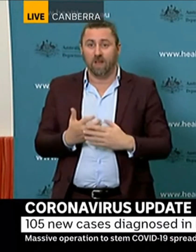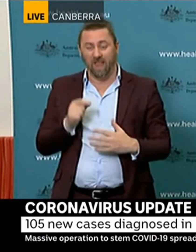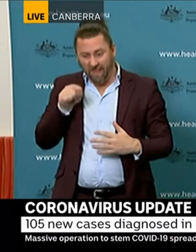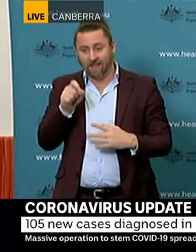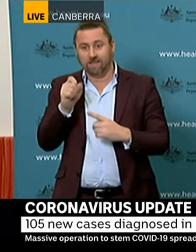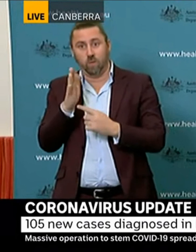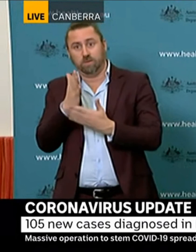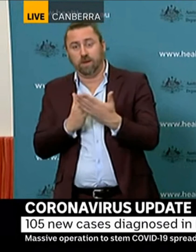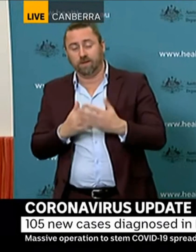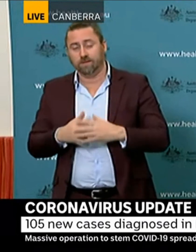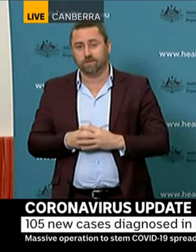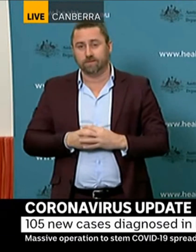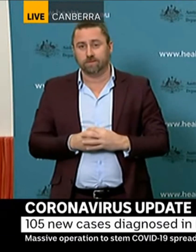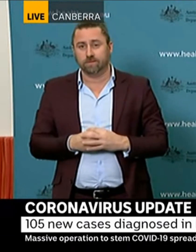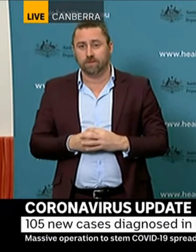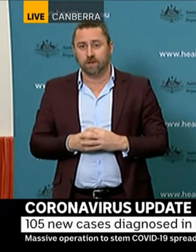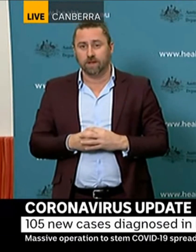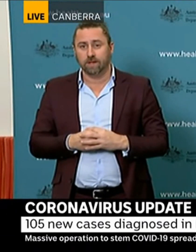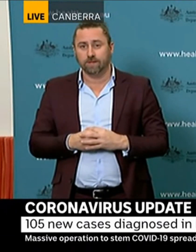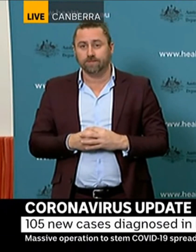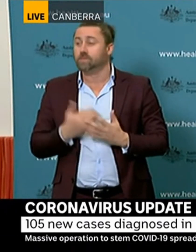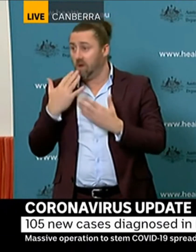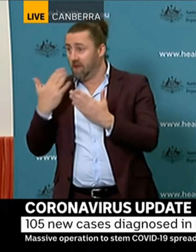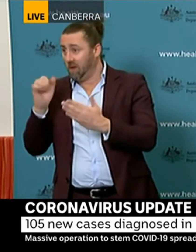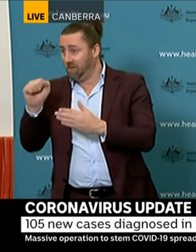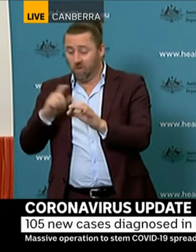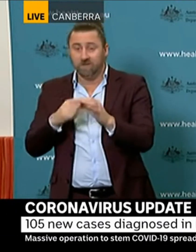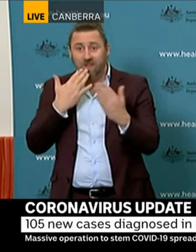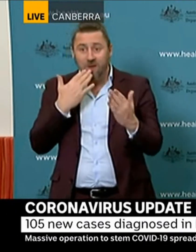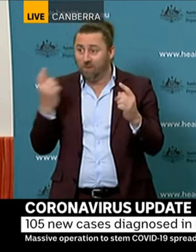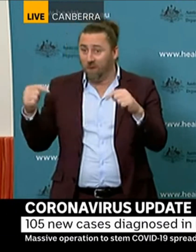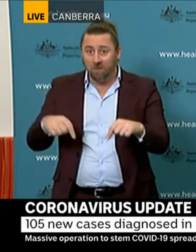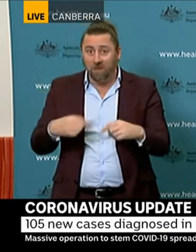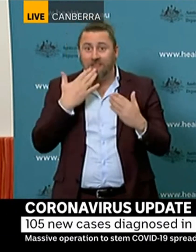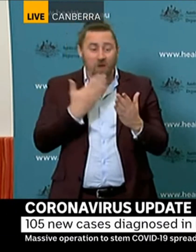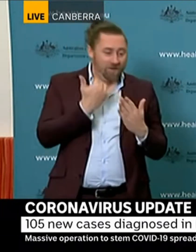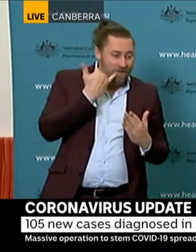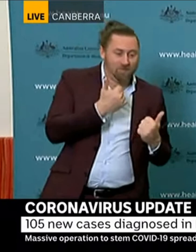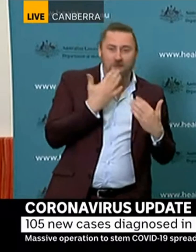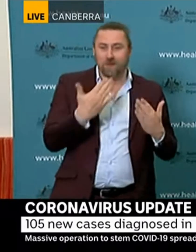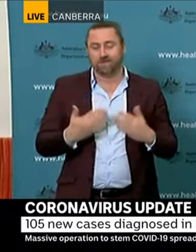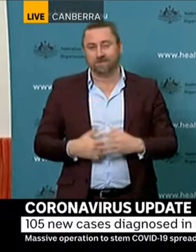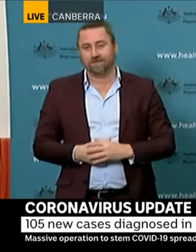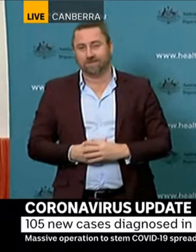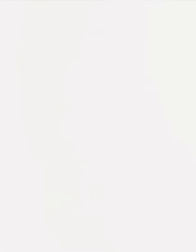that's a really important component of it. So thank you very much for coming, and thank you to those on the phone.